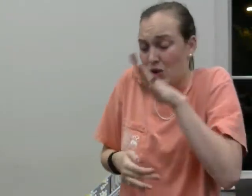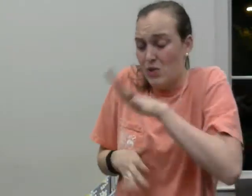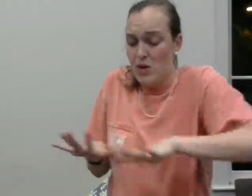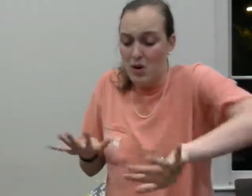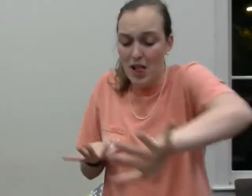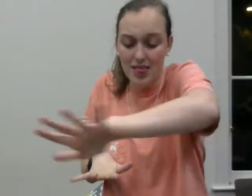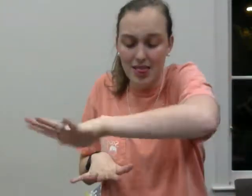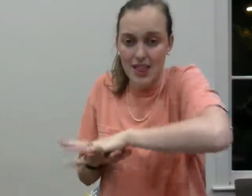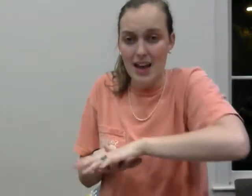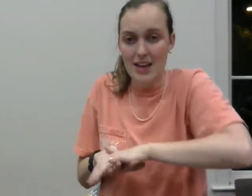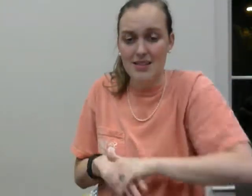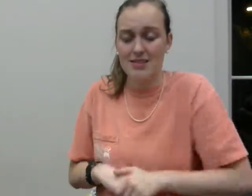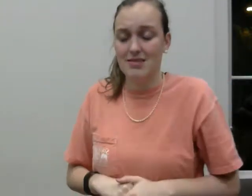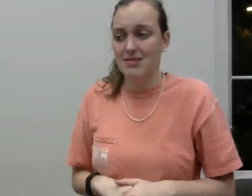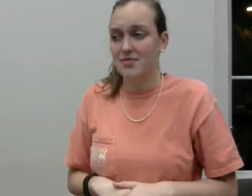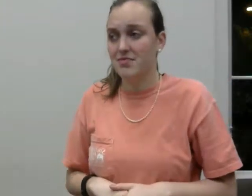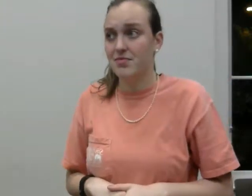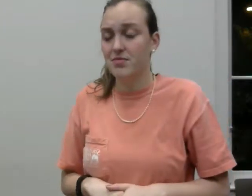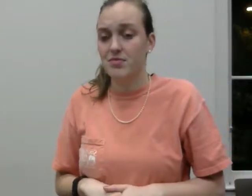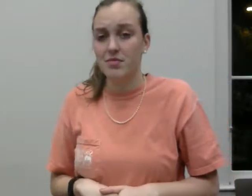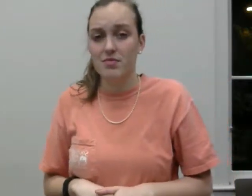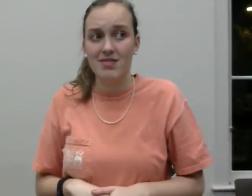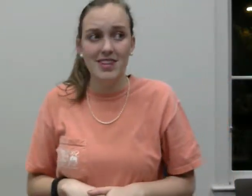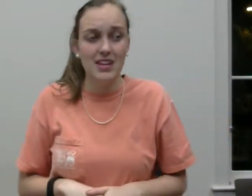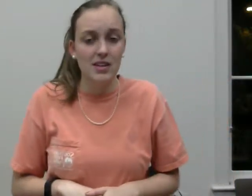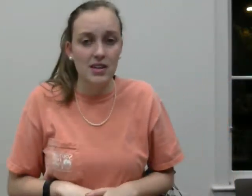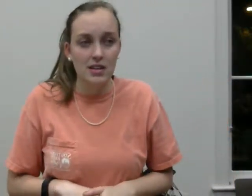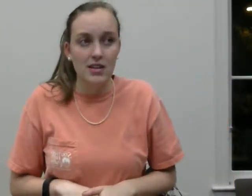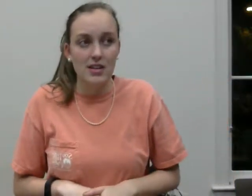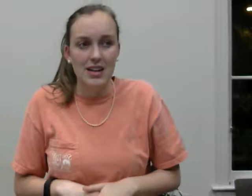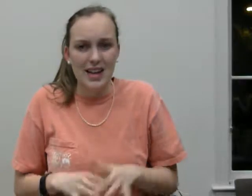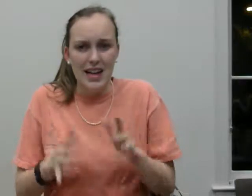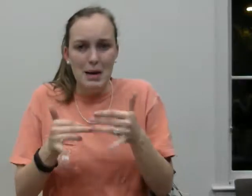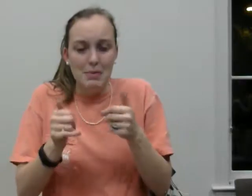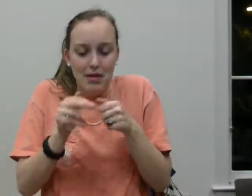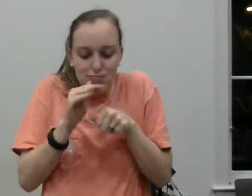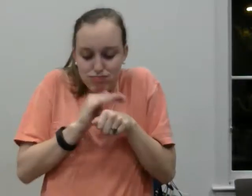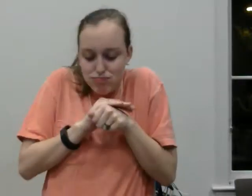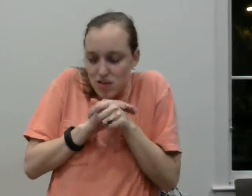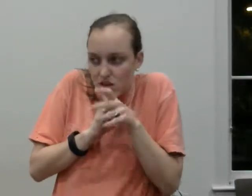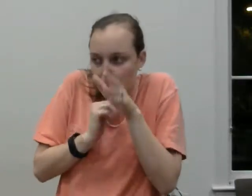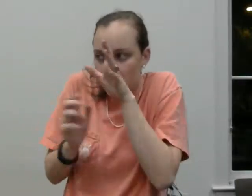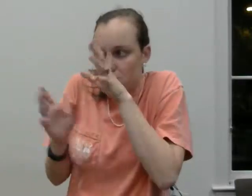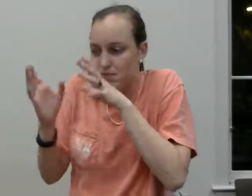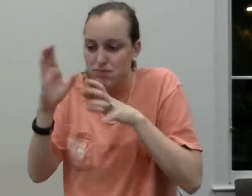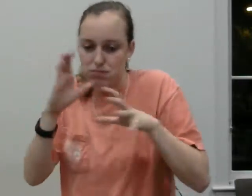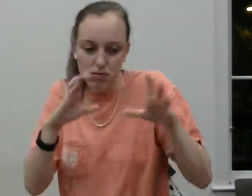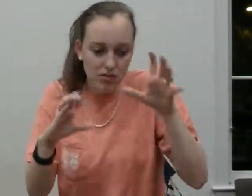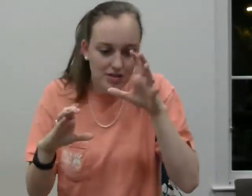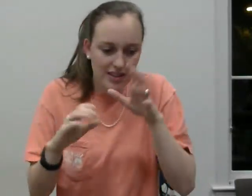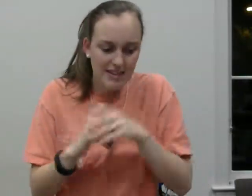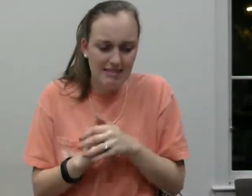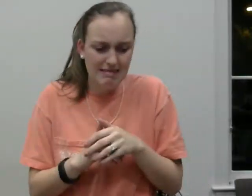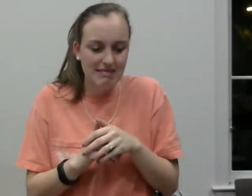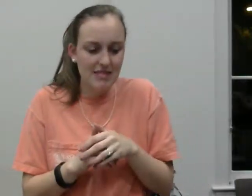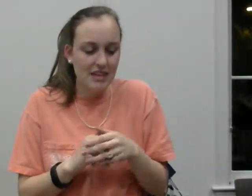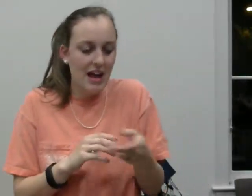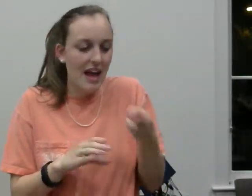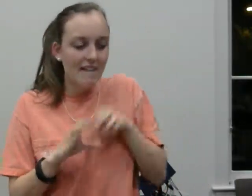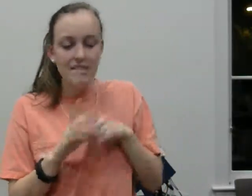didn't know the lay of the land. And so it's like playing hide and go seek. It's like when you invite some buddies over, your cousins over, and hey, let's play hide and go seek game. You